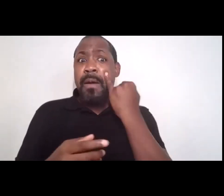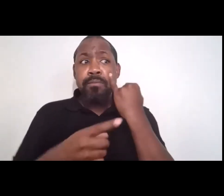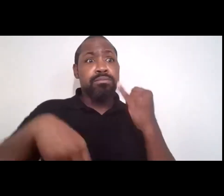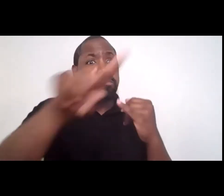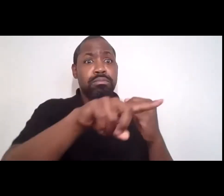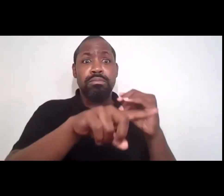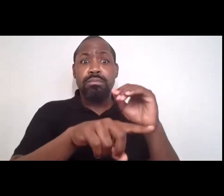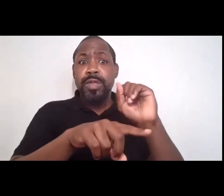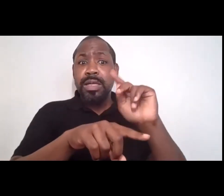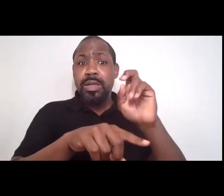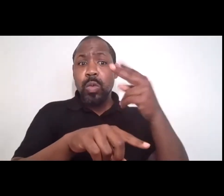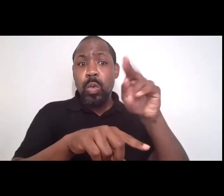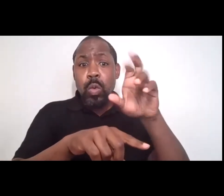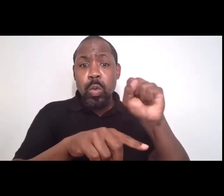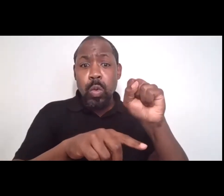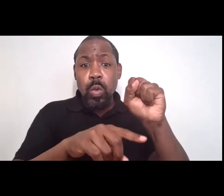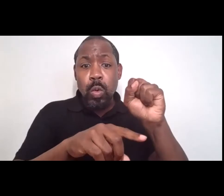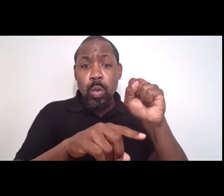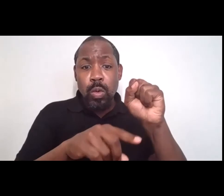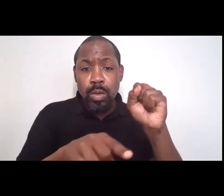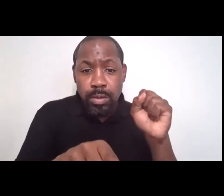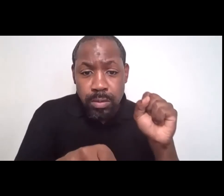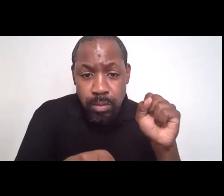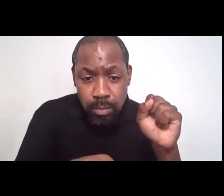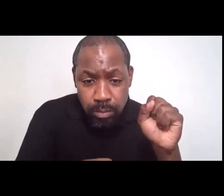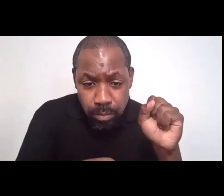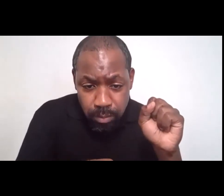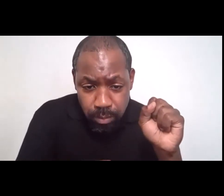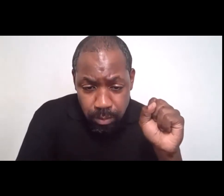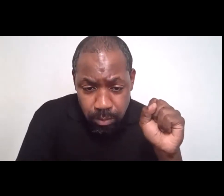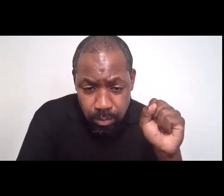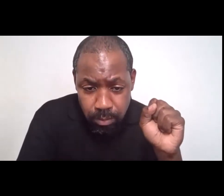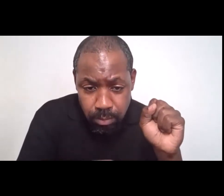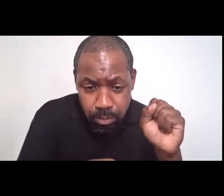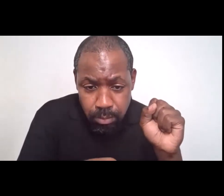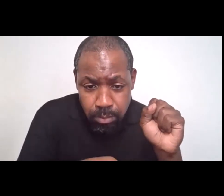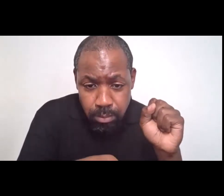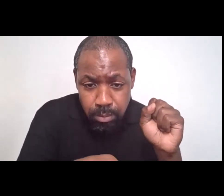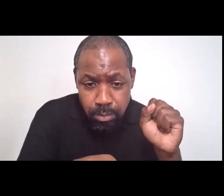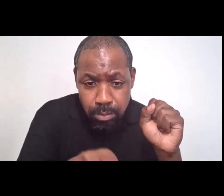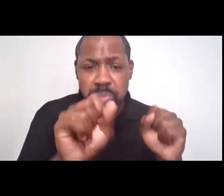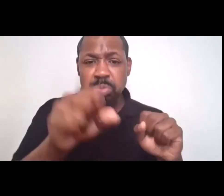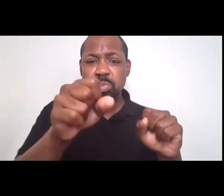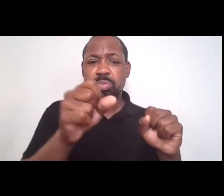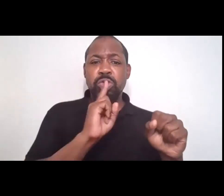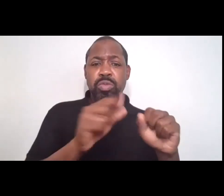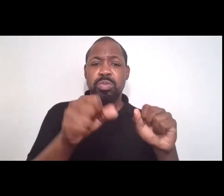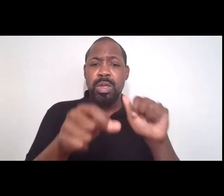feet into the water. And I see a comment from Amy.